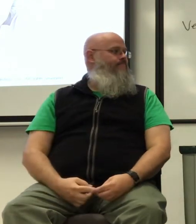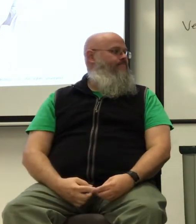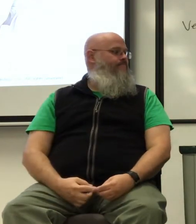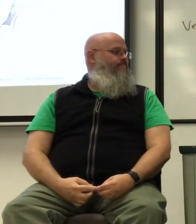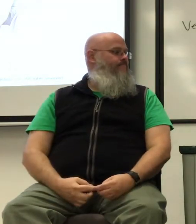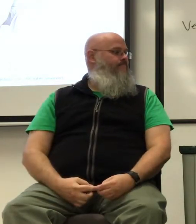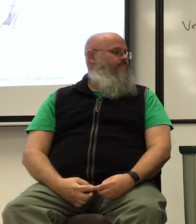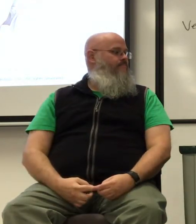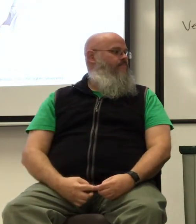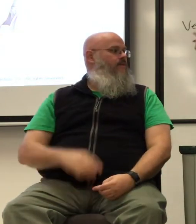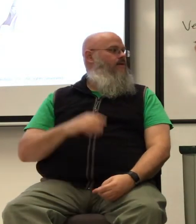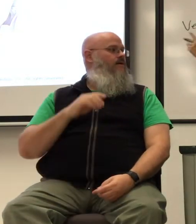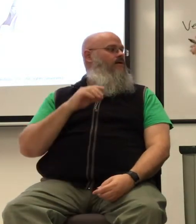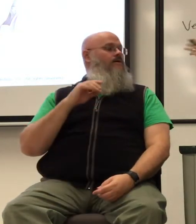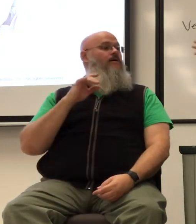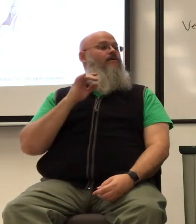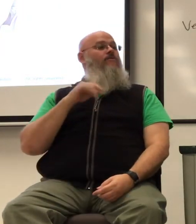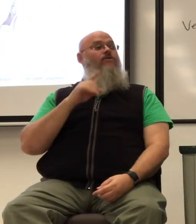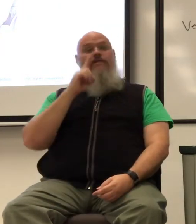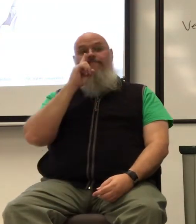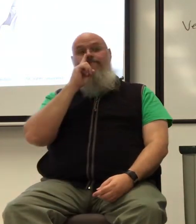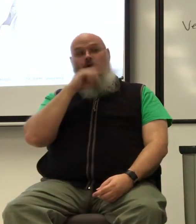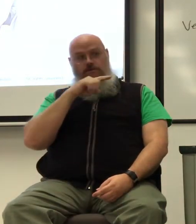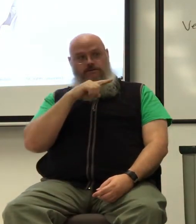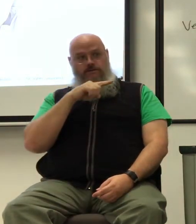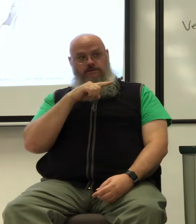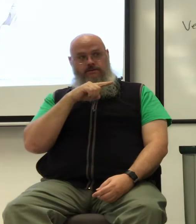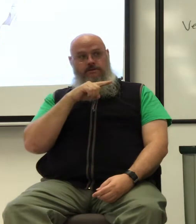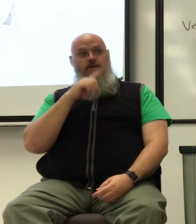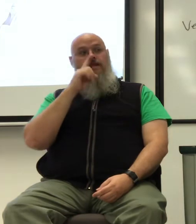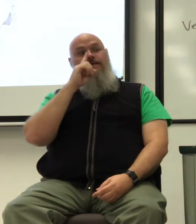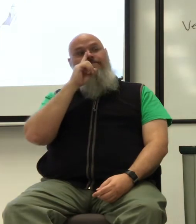Also known as the false vocal cord, not involved in voice production.